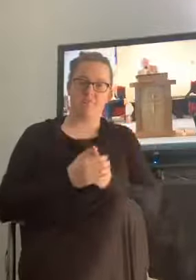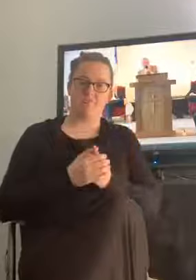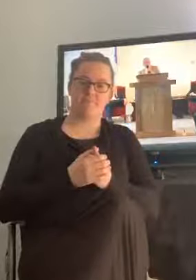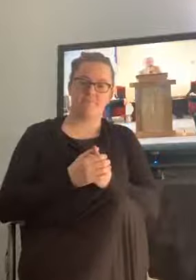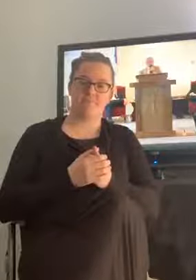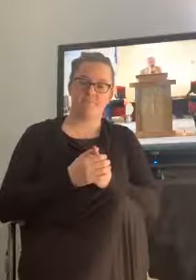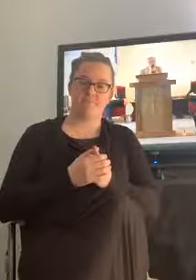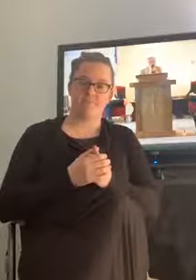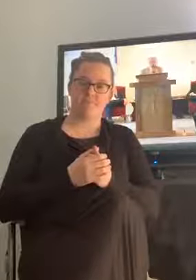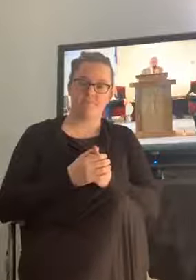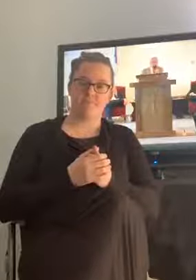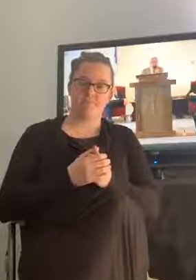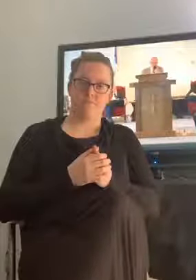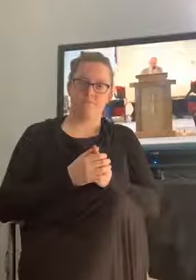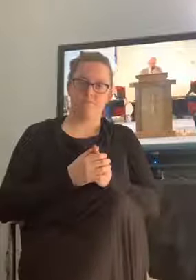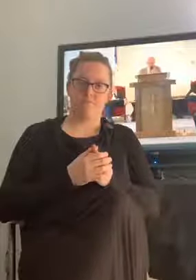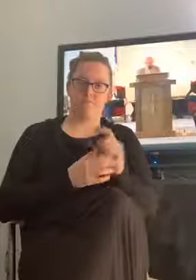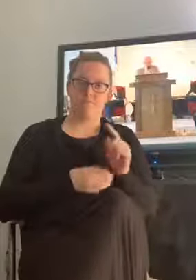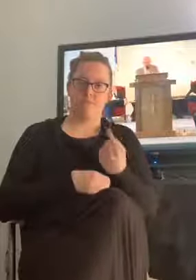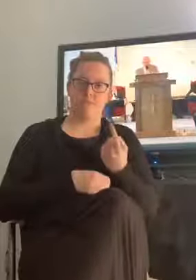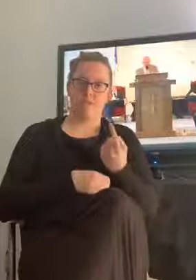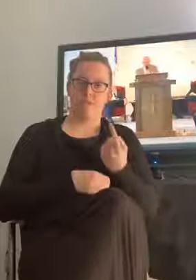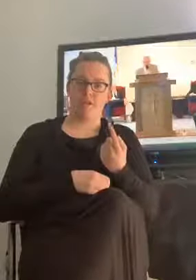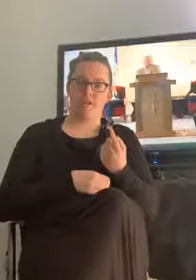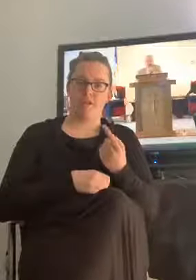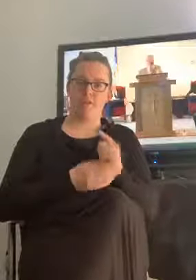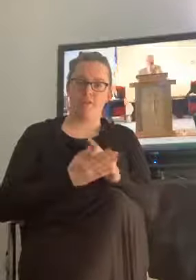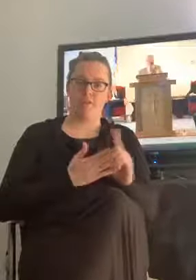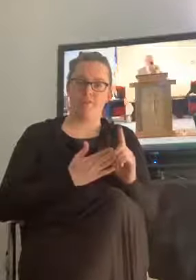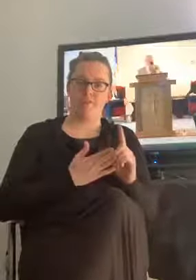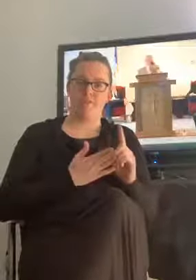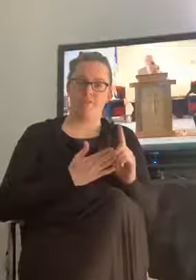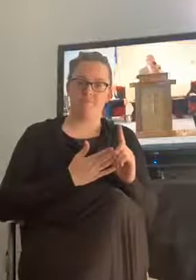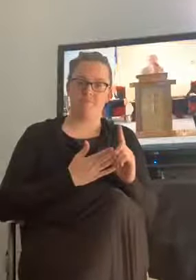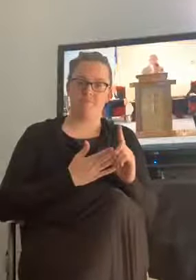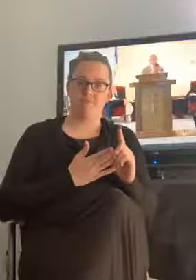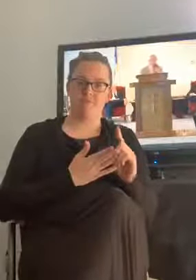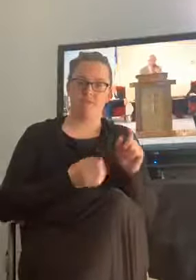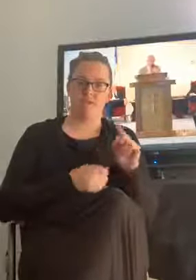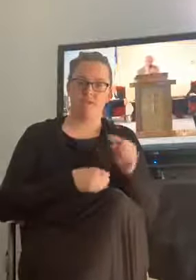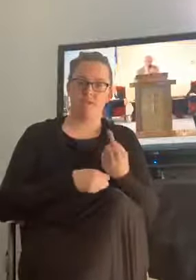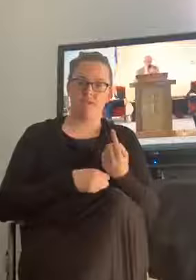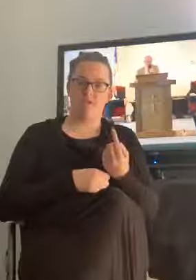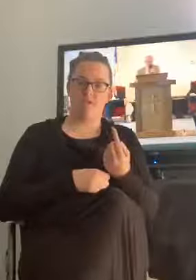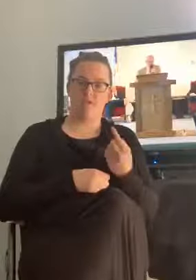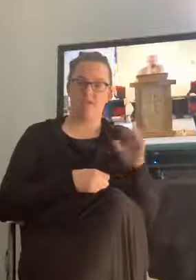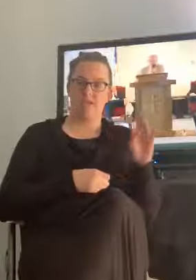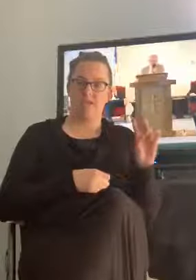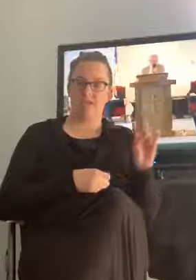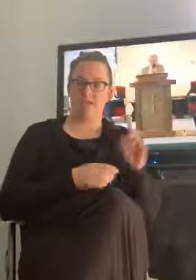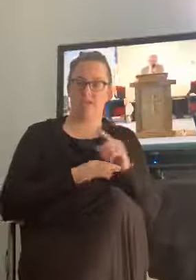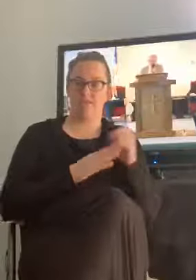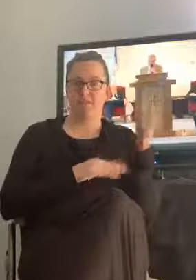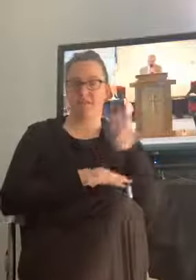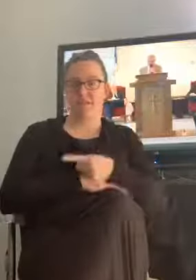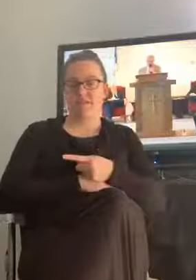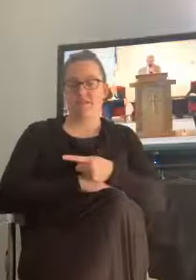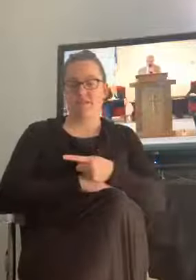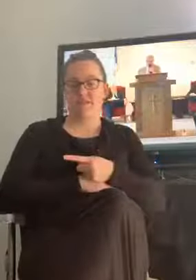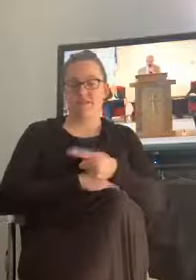It was only a week. It was only 7 days before his